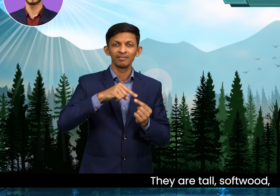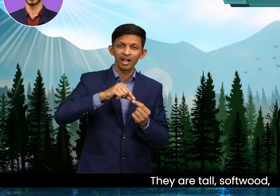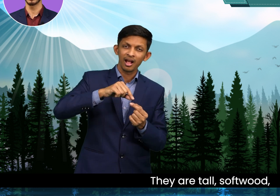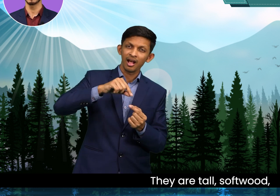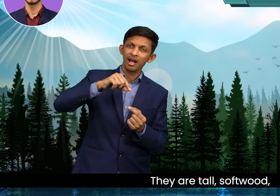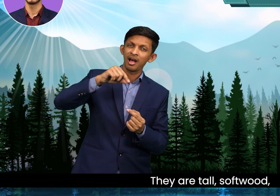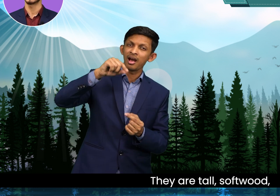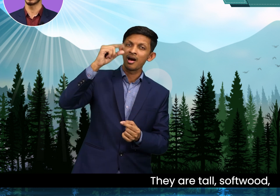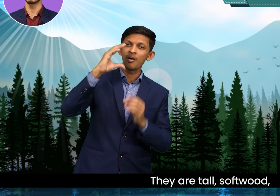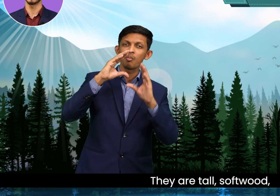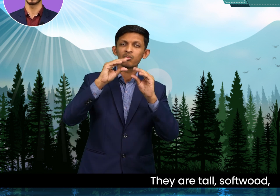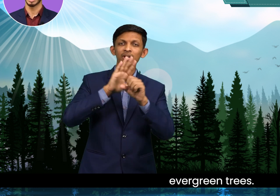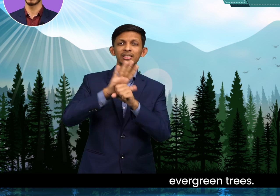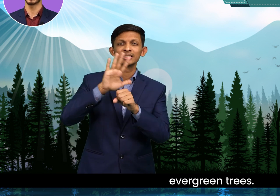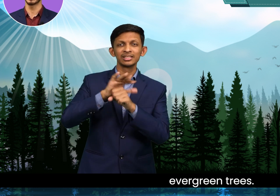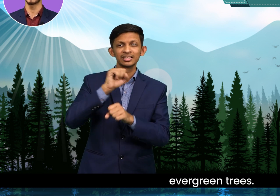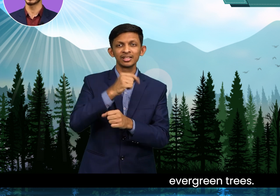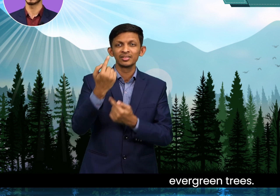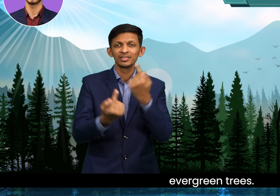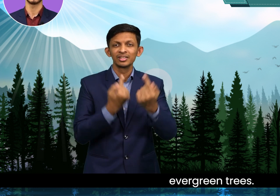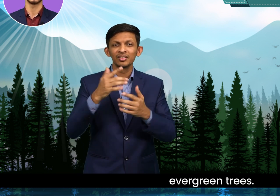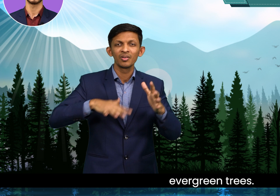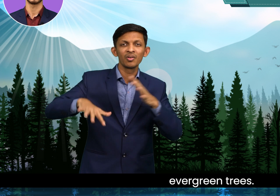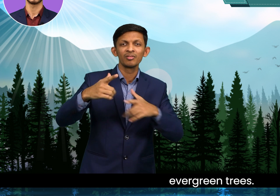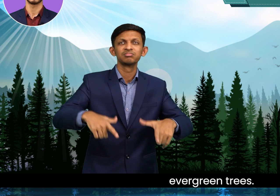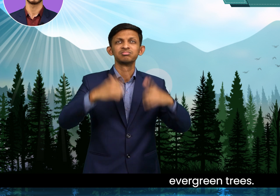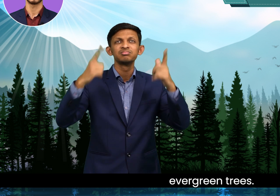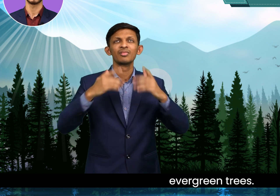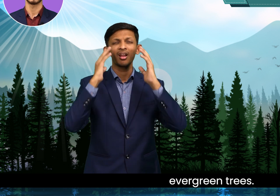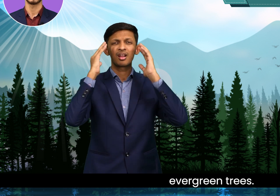They are tall, softwood evergreen trees.